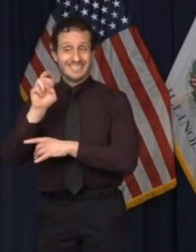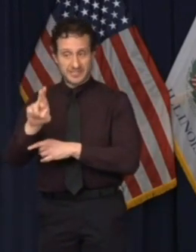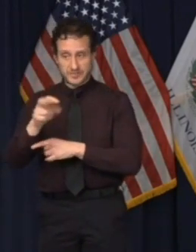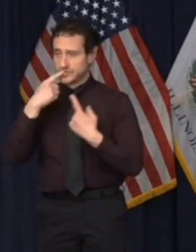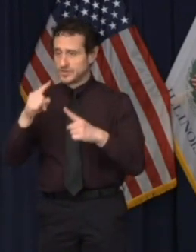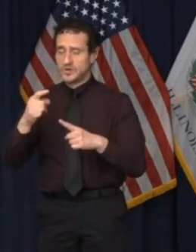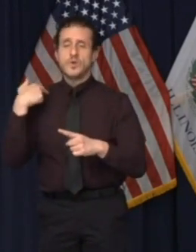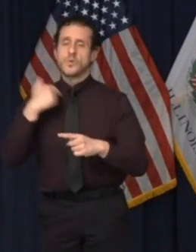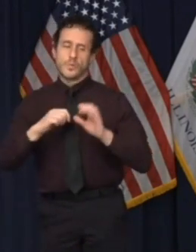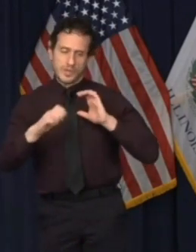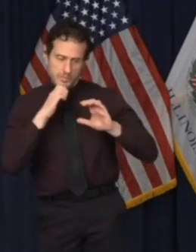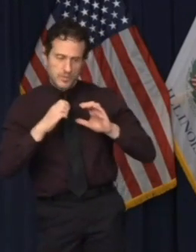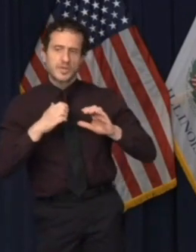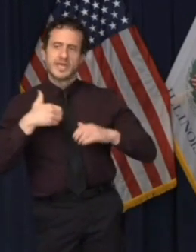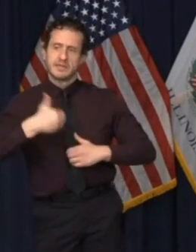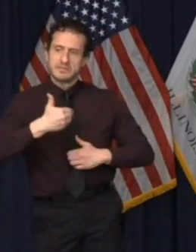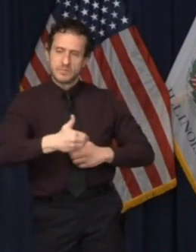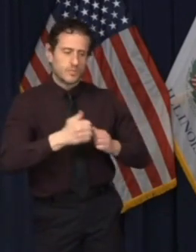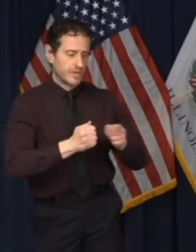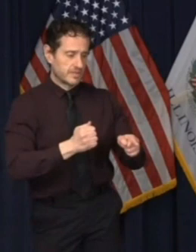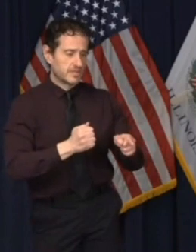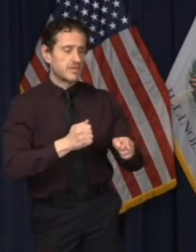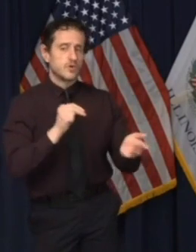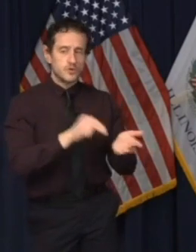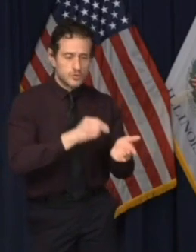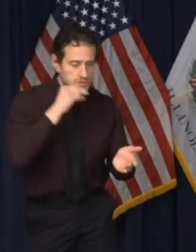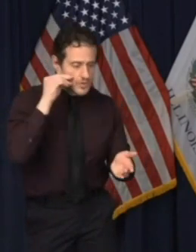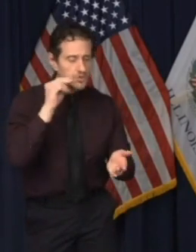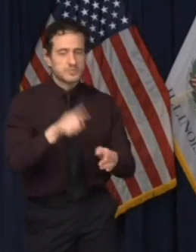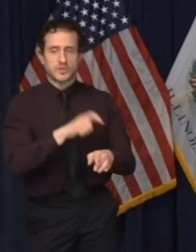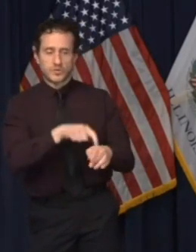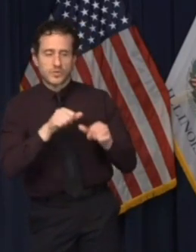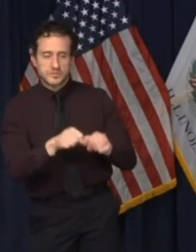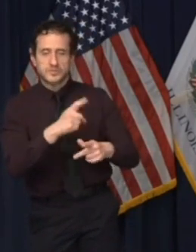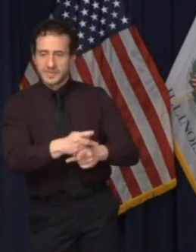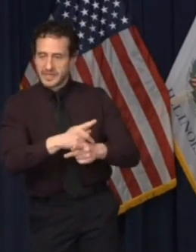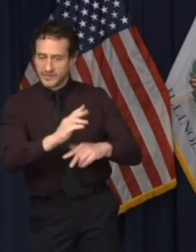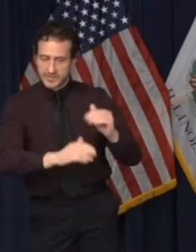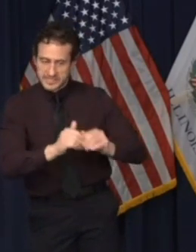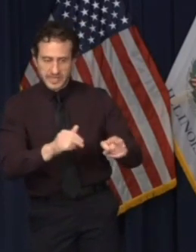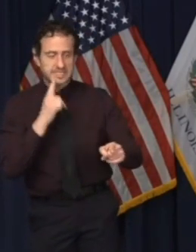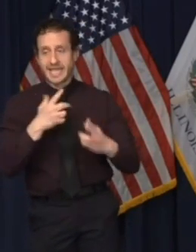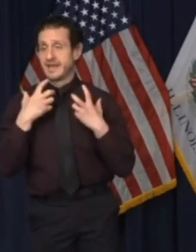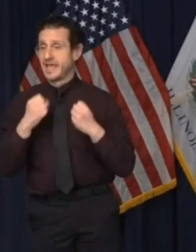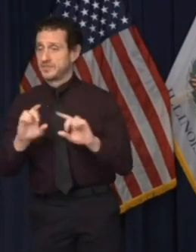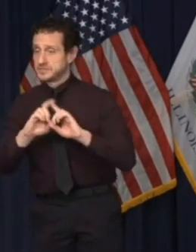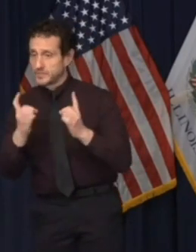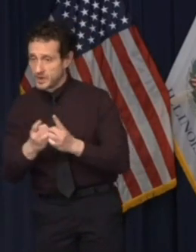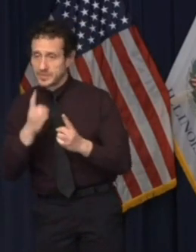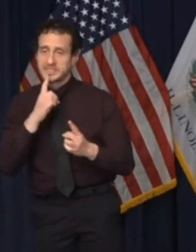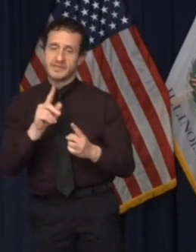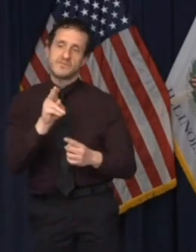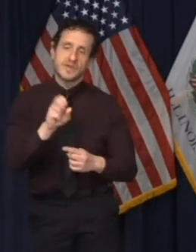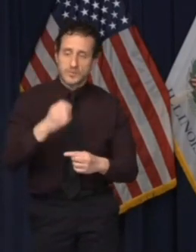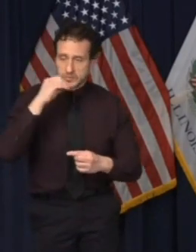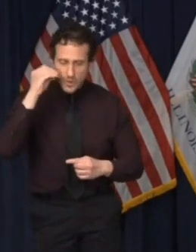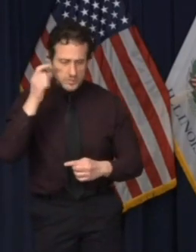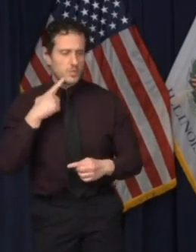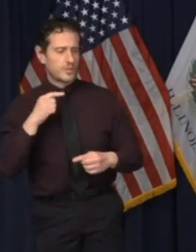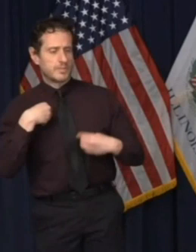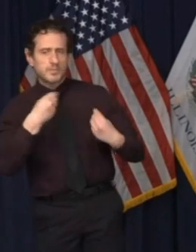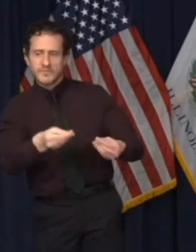care facilities, their governing organizations, and local health departments to provide educational instruction and